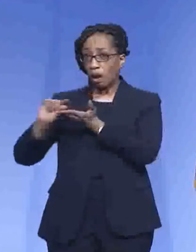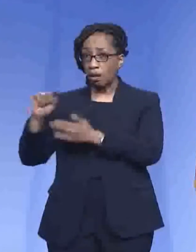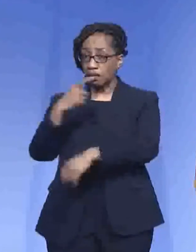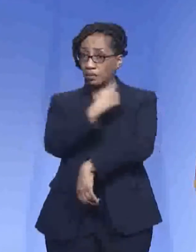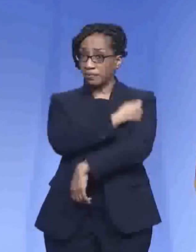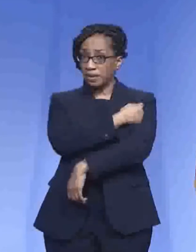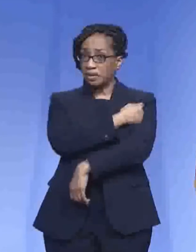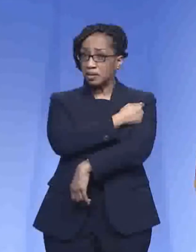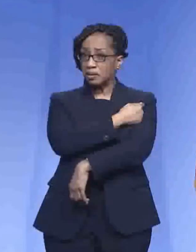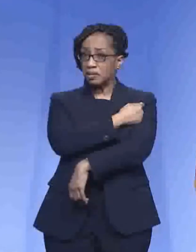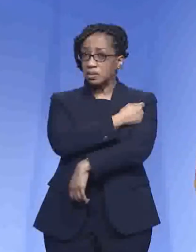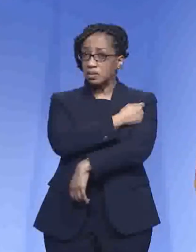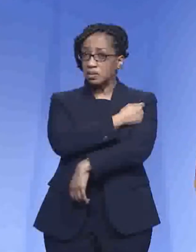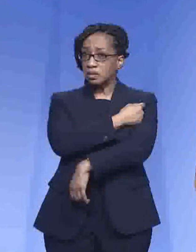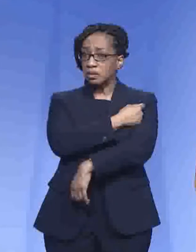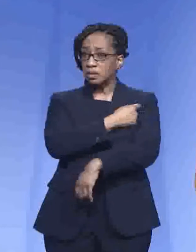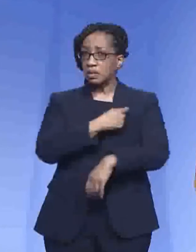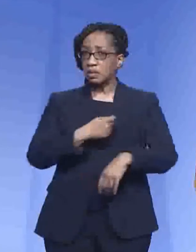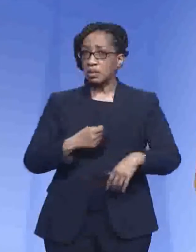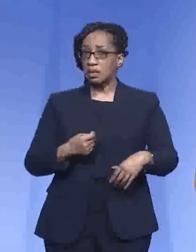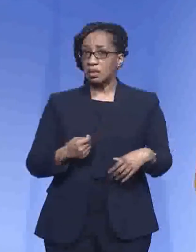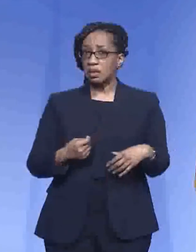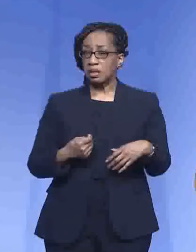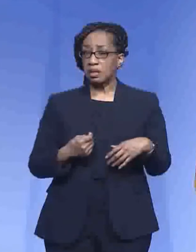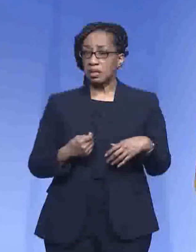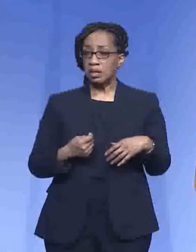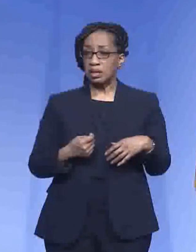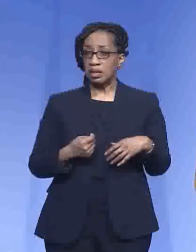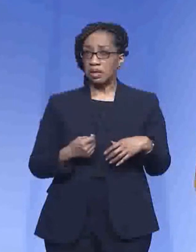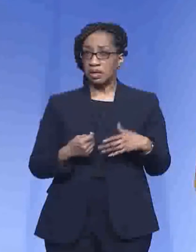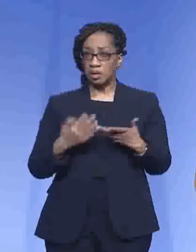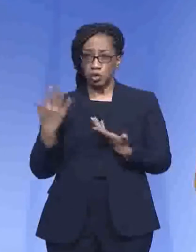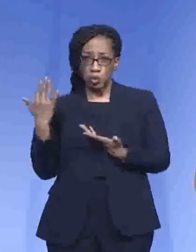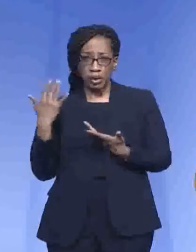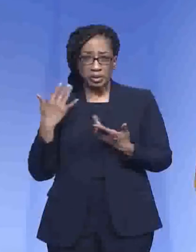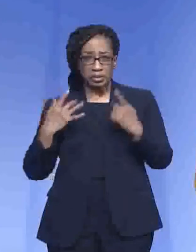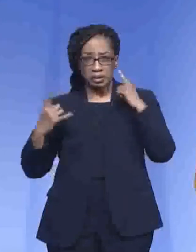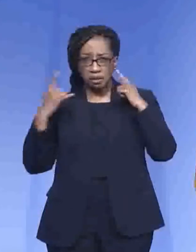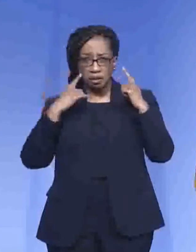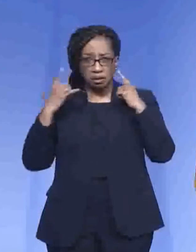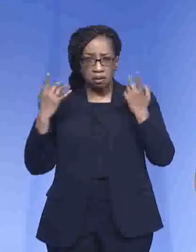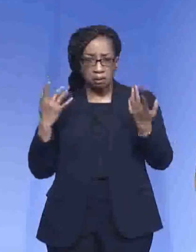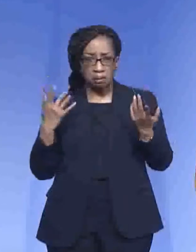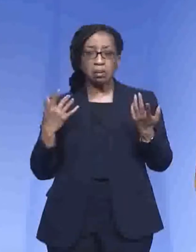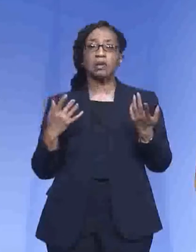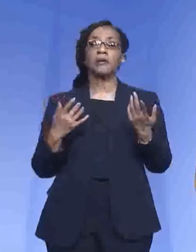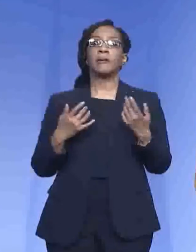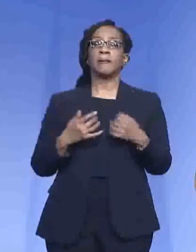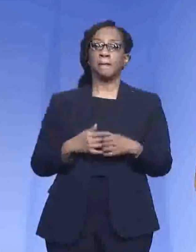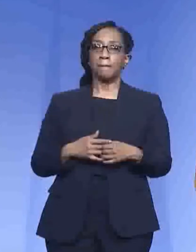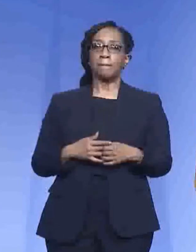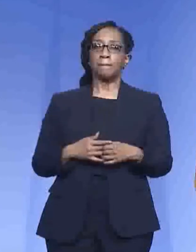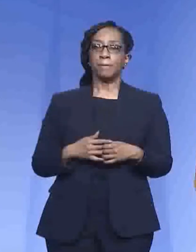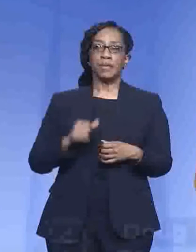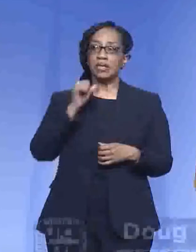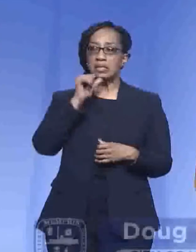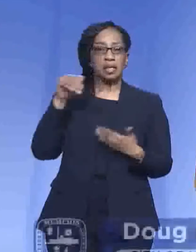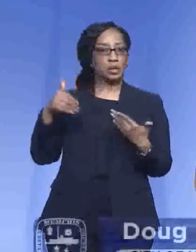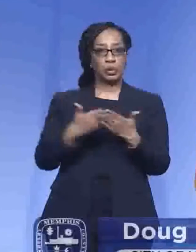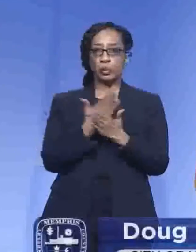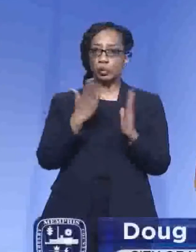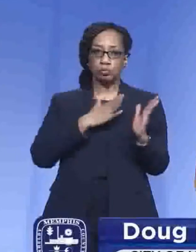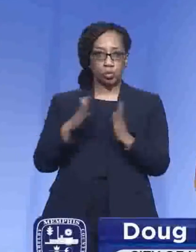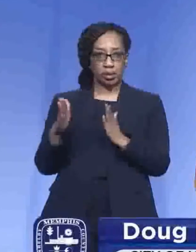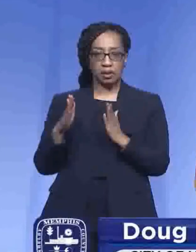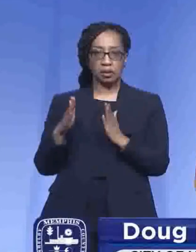vaccine? Or is that plan and you're waiting to hear back? So, yeah, that is not a new process, Jane. I just wanted